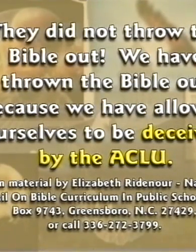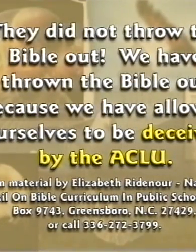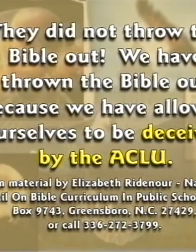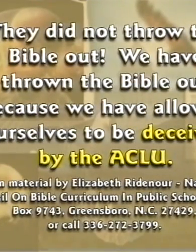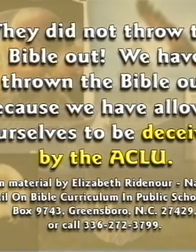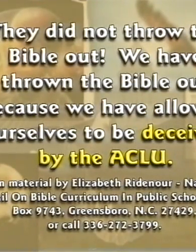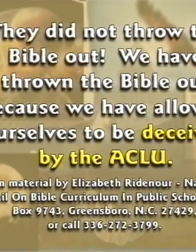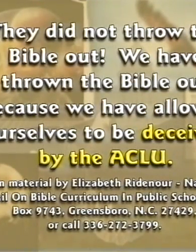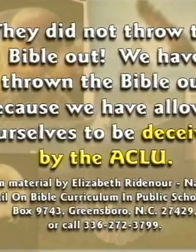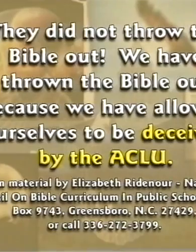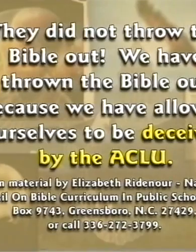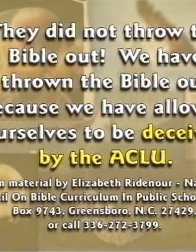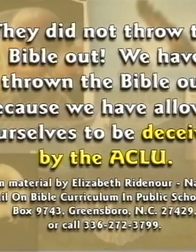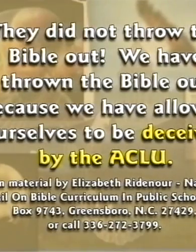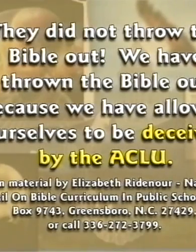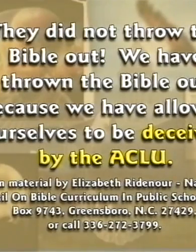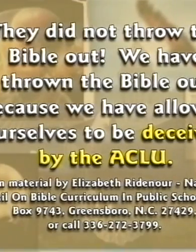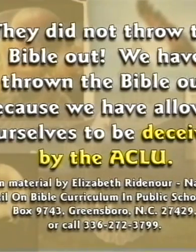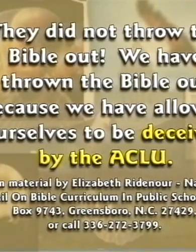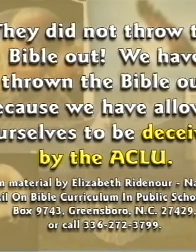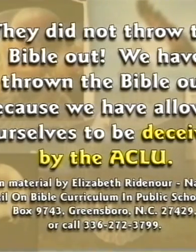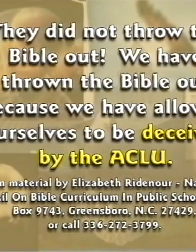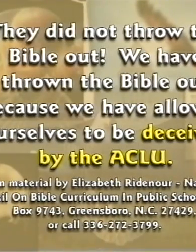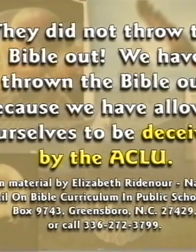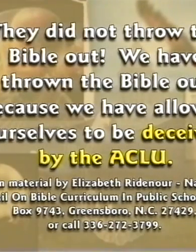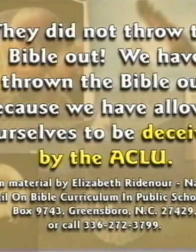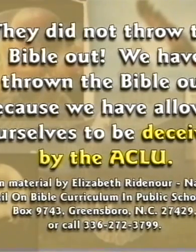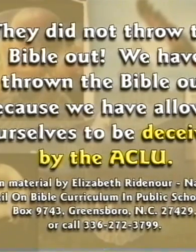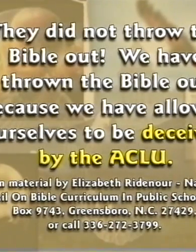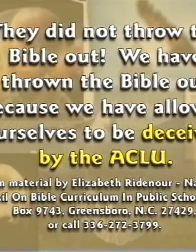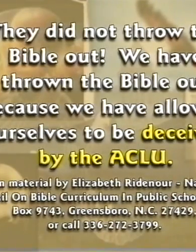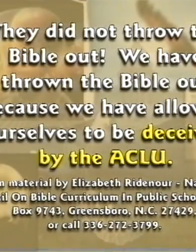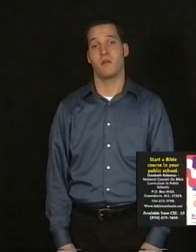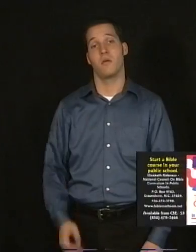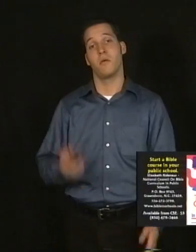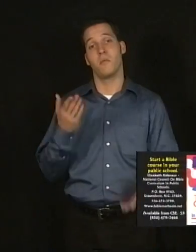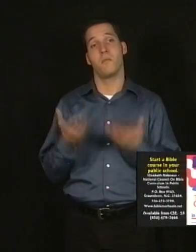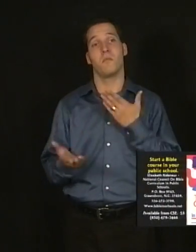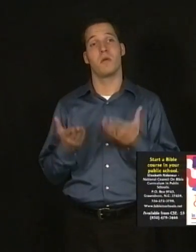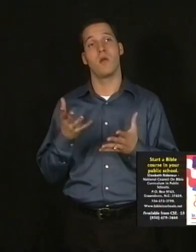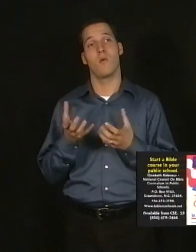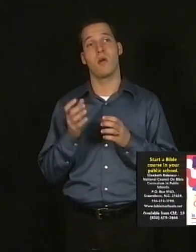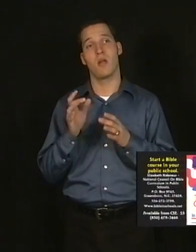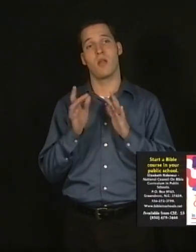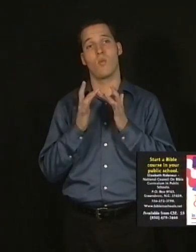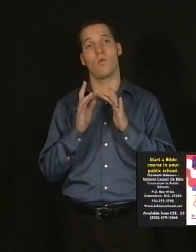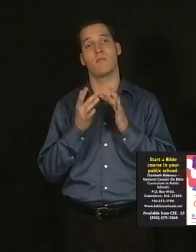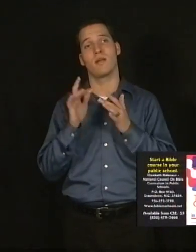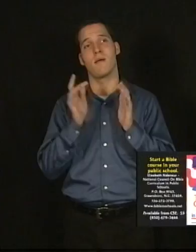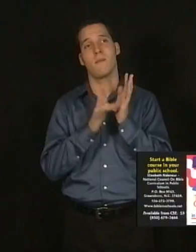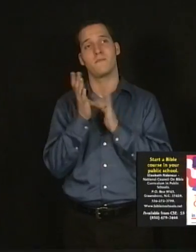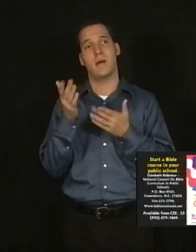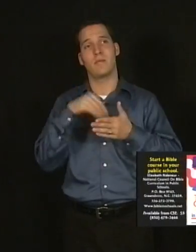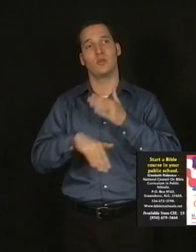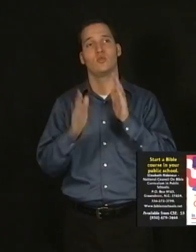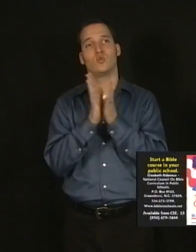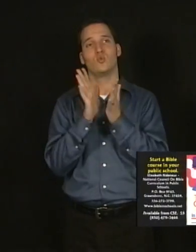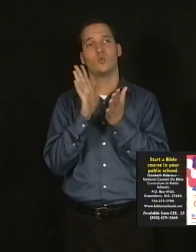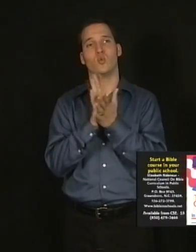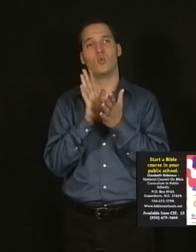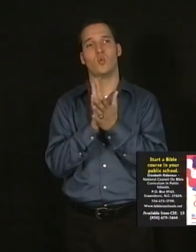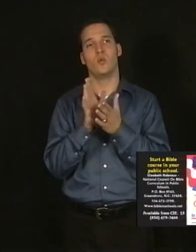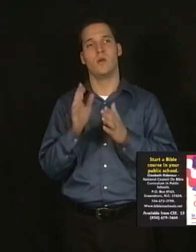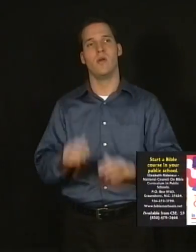ourselves to be deceived by the ACLU. You might want to get the website, BibleInSchools.net, and get the information by Elizabeth Rittenauer.